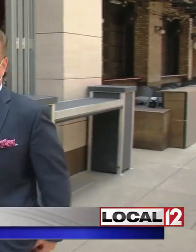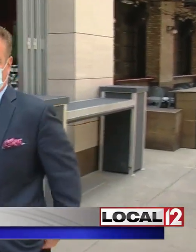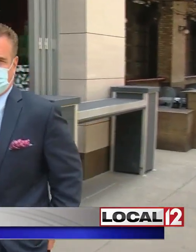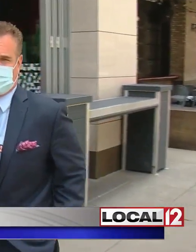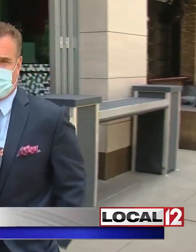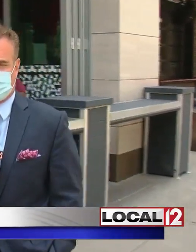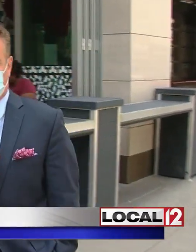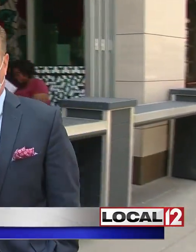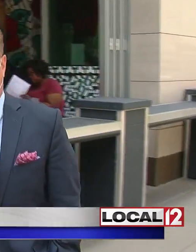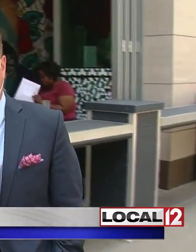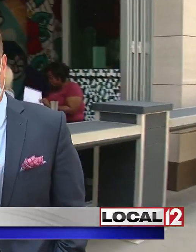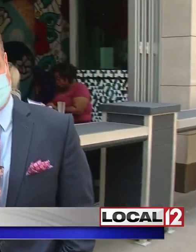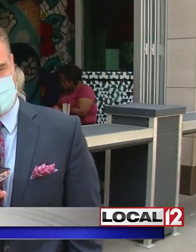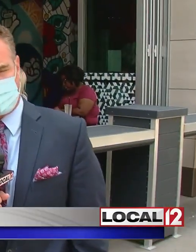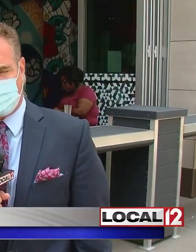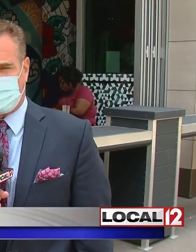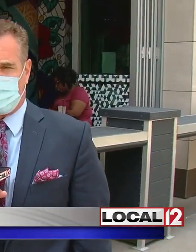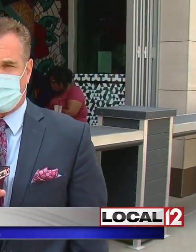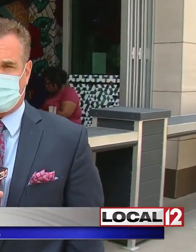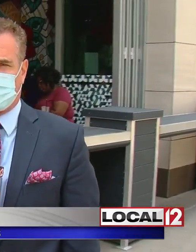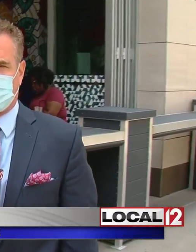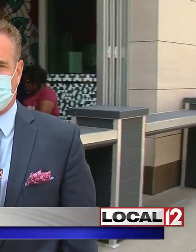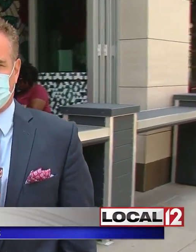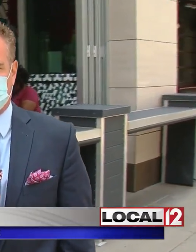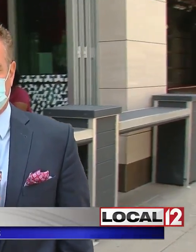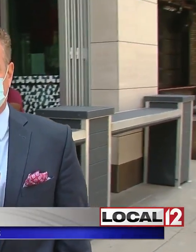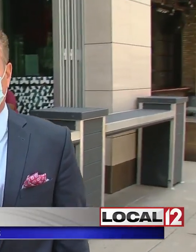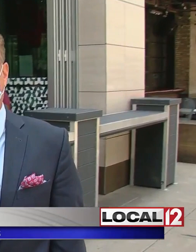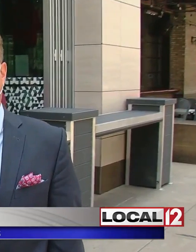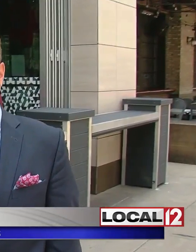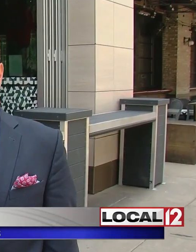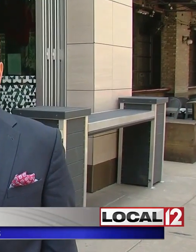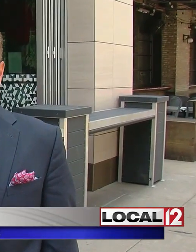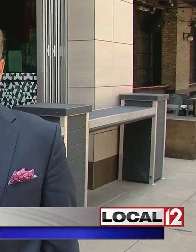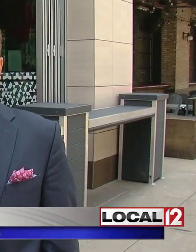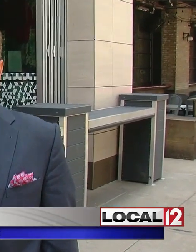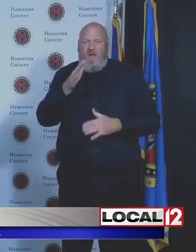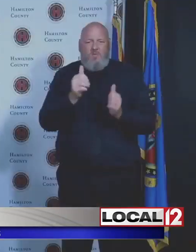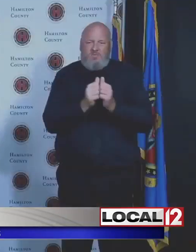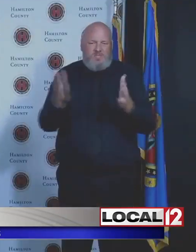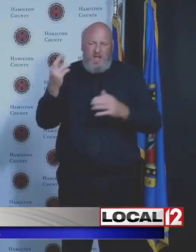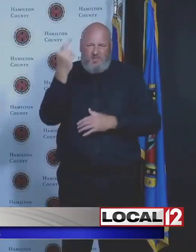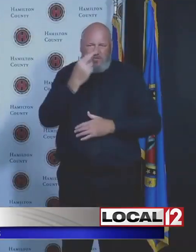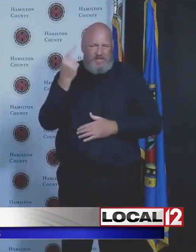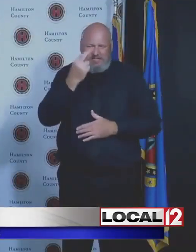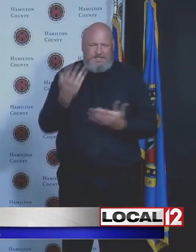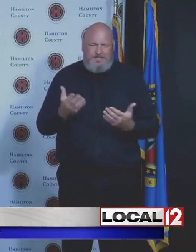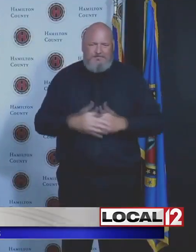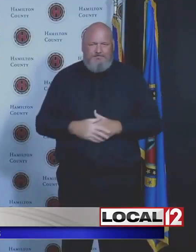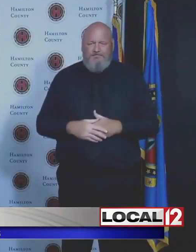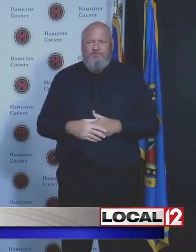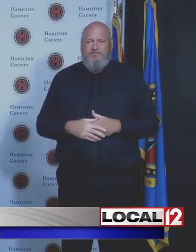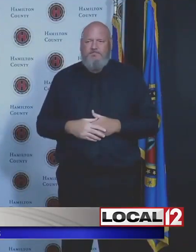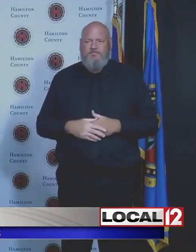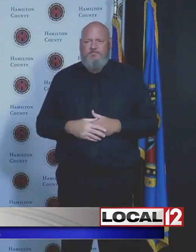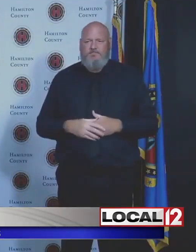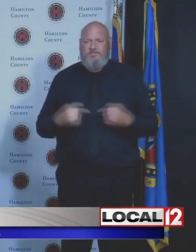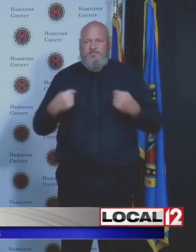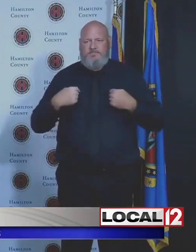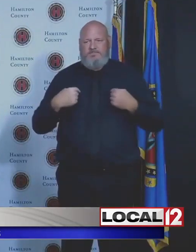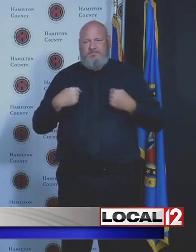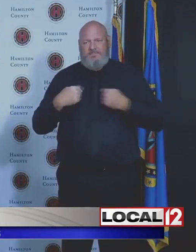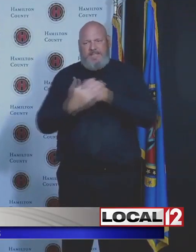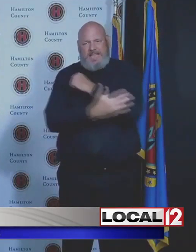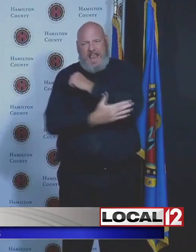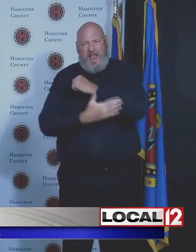businesses are getting back to normal. Of course, everyone hopes this doesn't lead to shutting down again. But I don't have the ability as a county health commissioner to